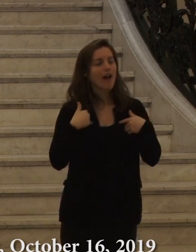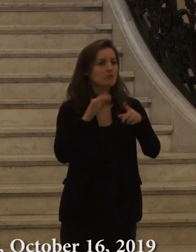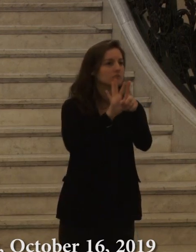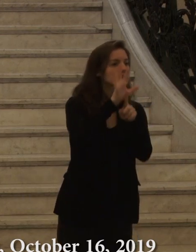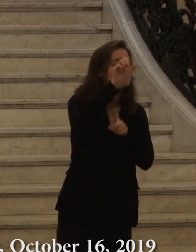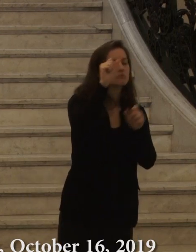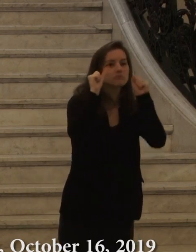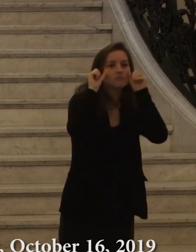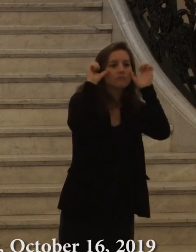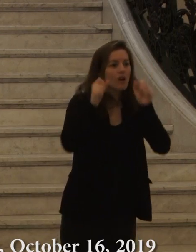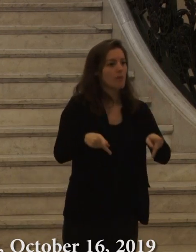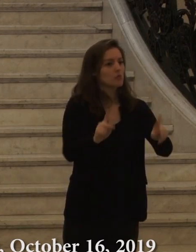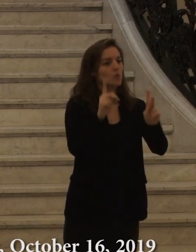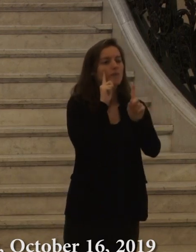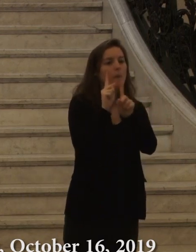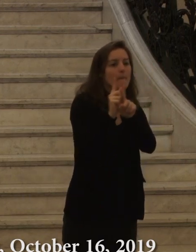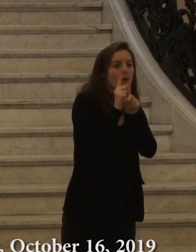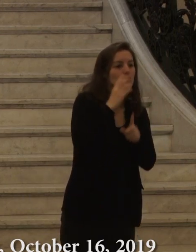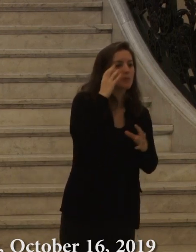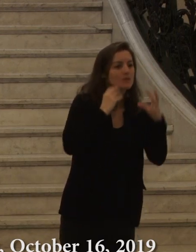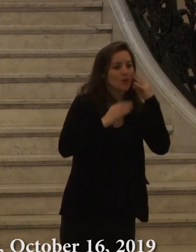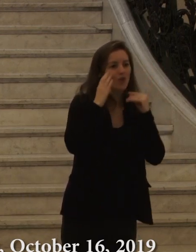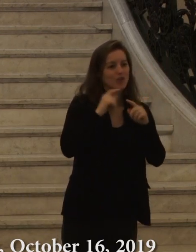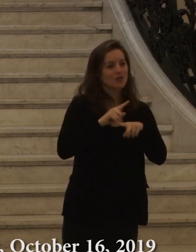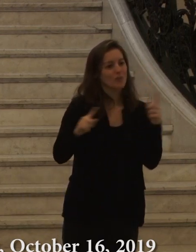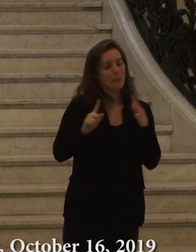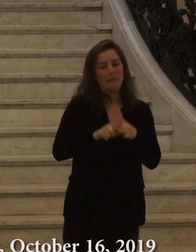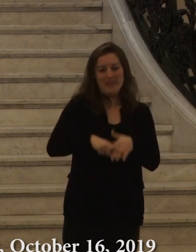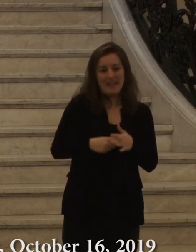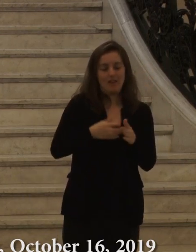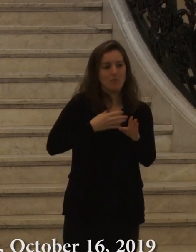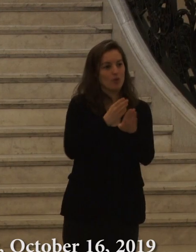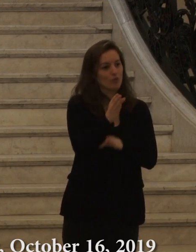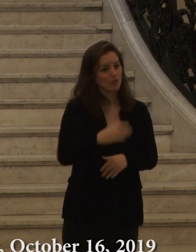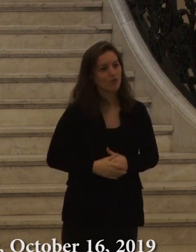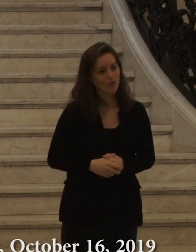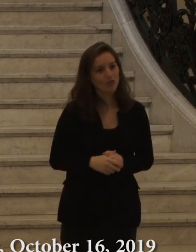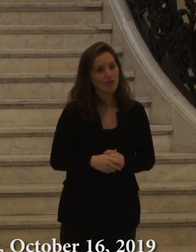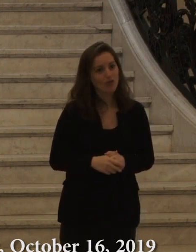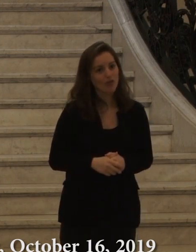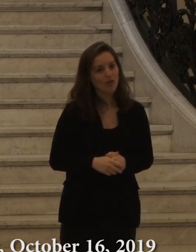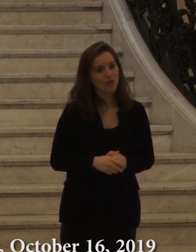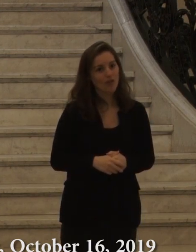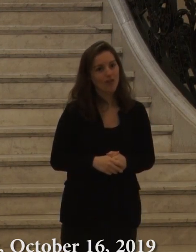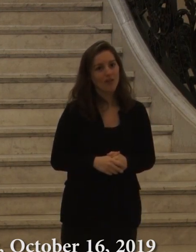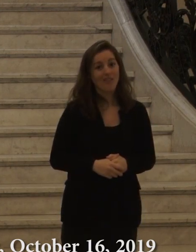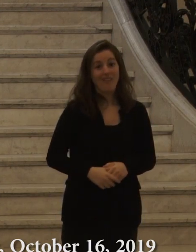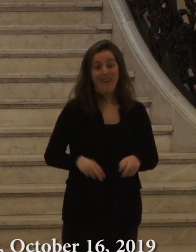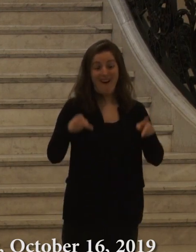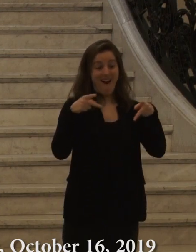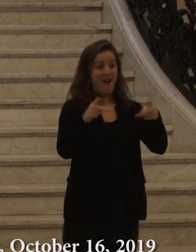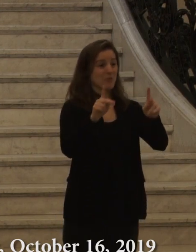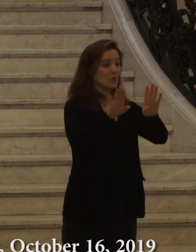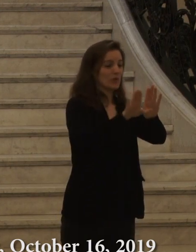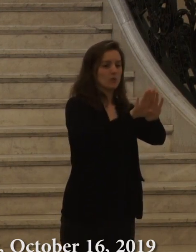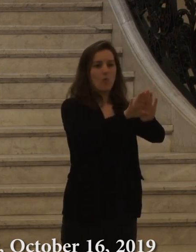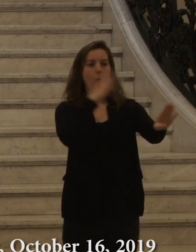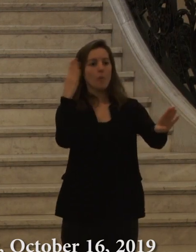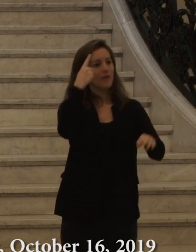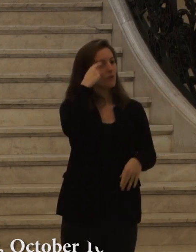extraordinary opportunity to be mentored very early in my career. So doors of opportunity were opened for